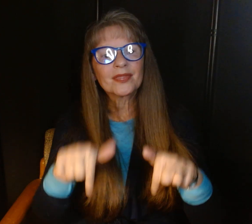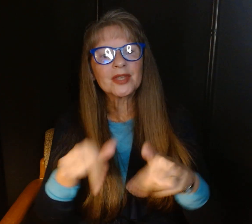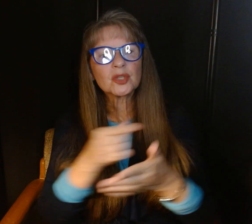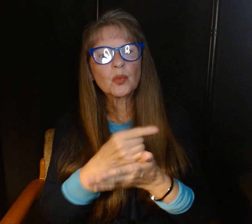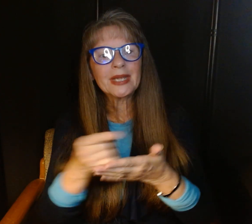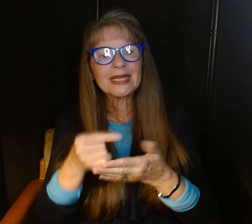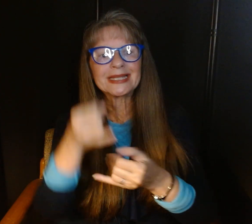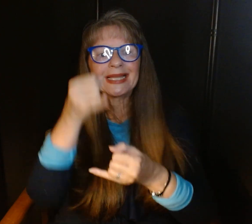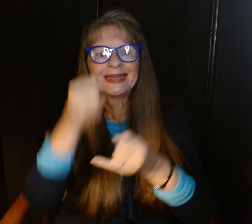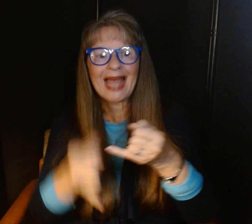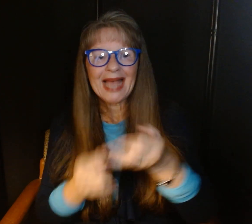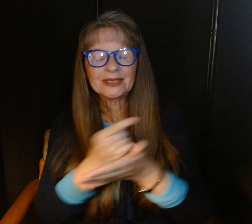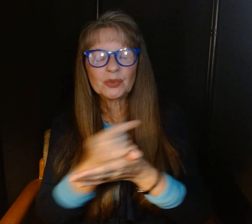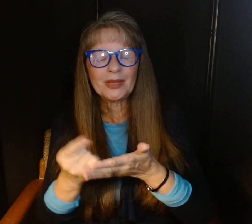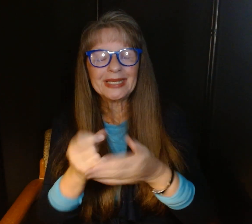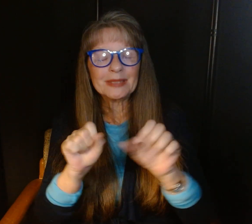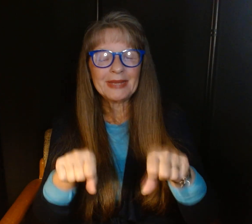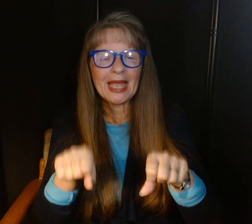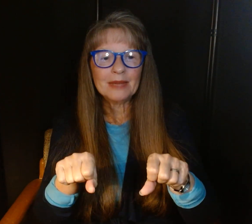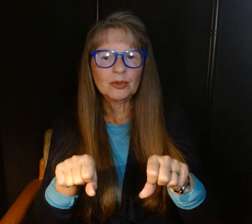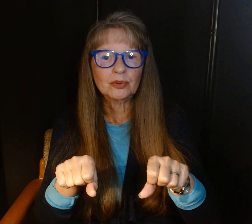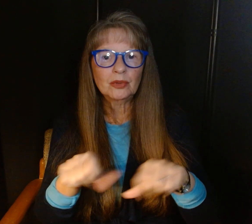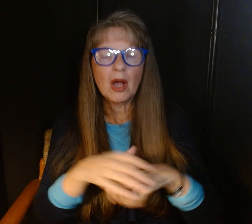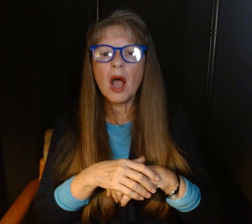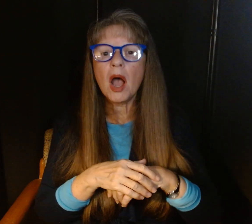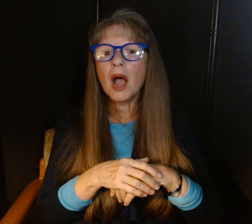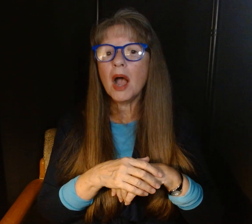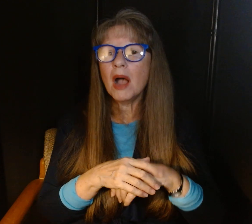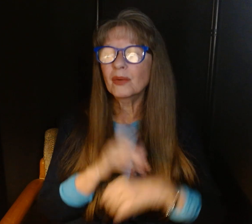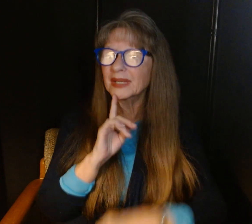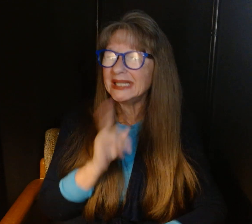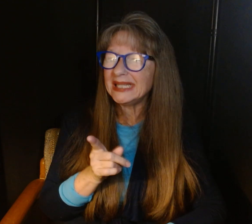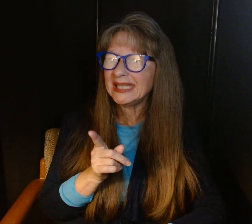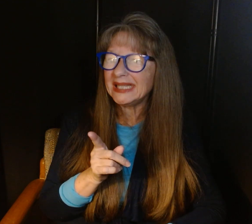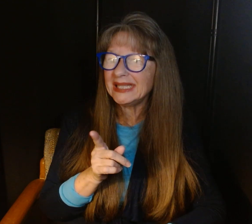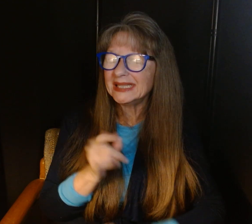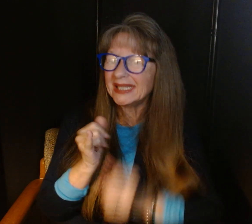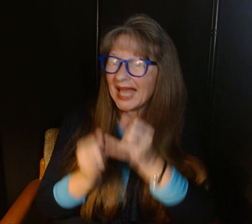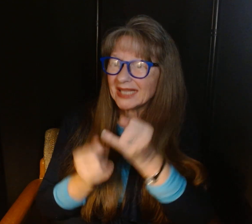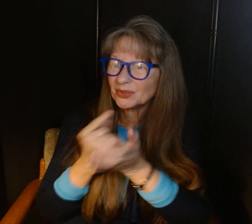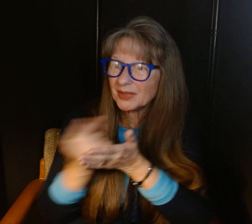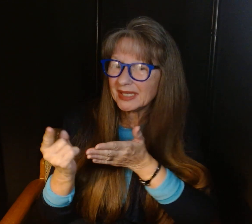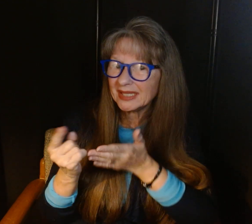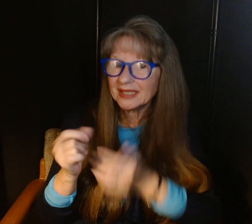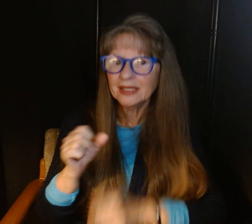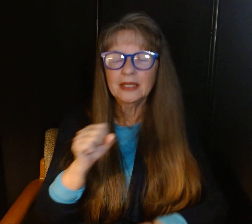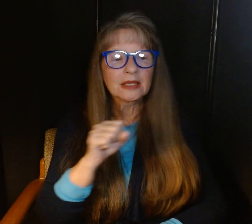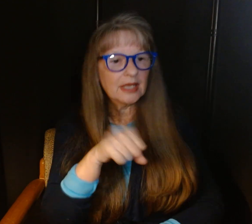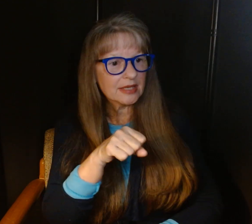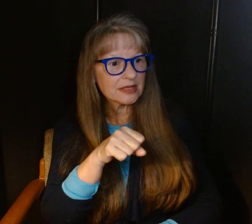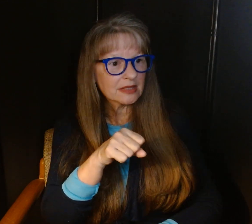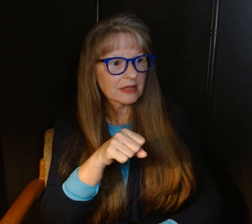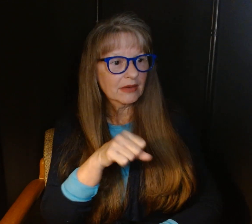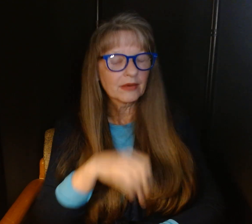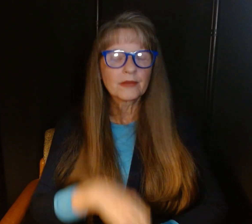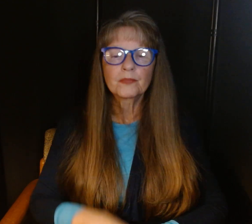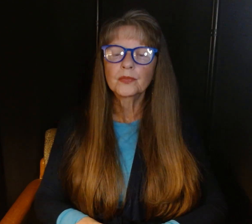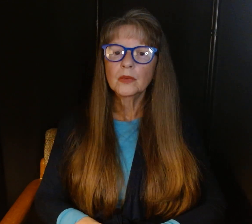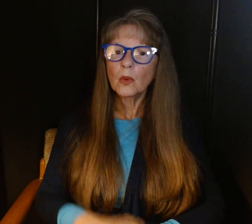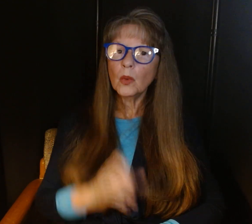This week is the last week to be able. Ah, really? The last week? Yes. Or you